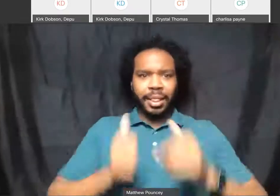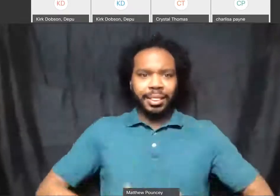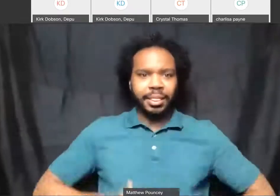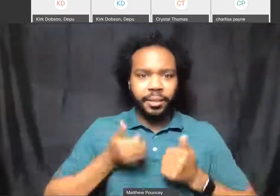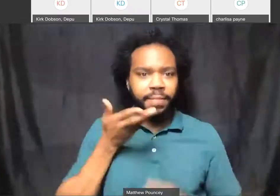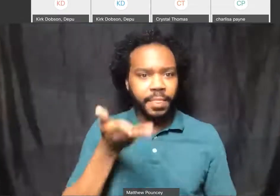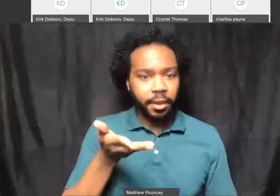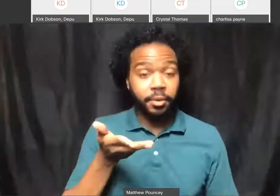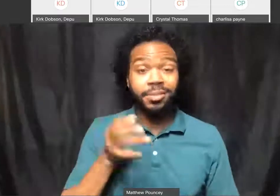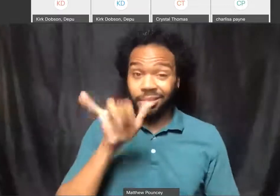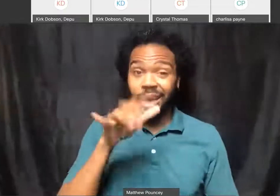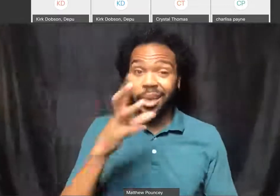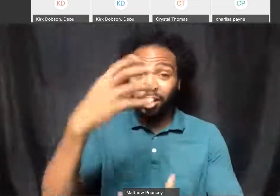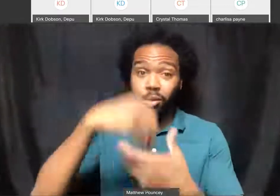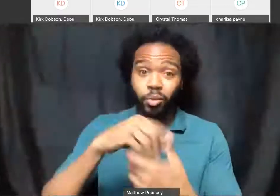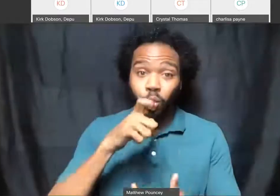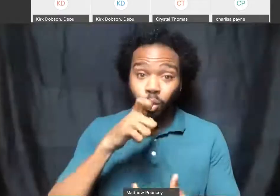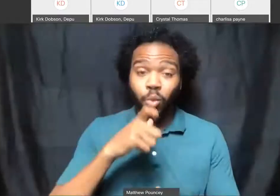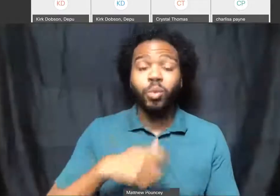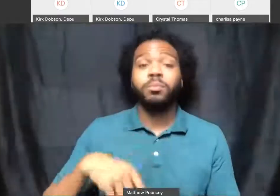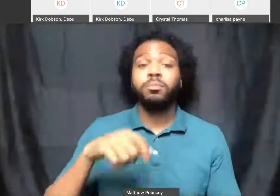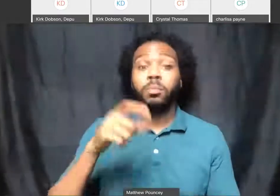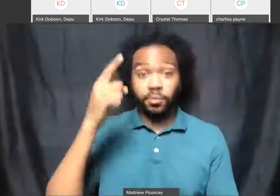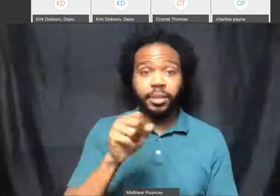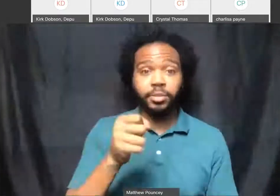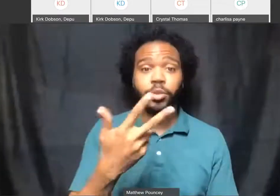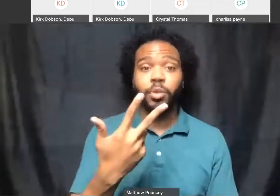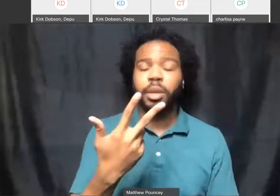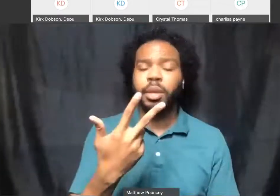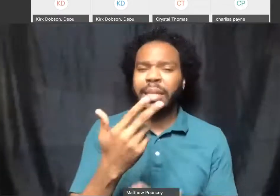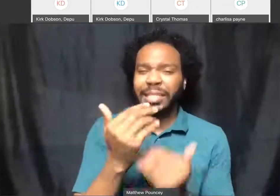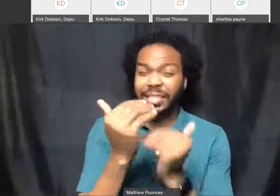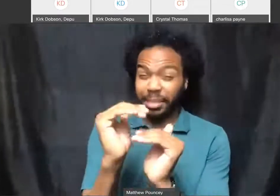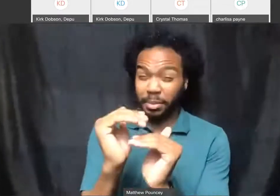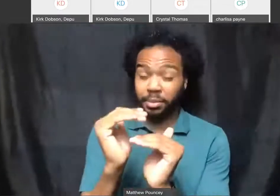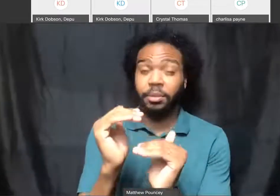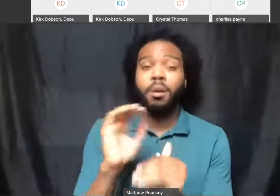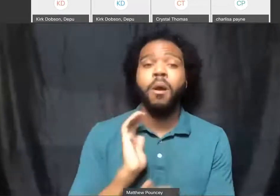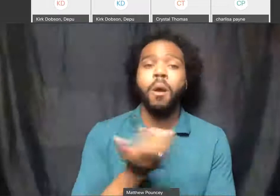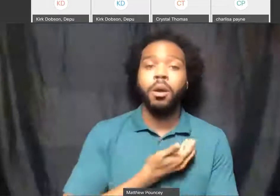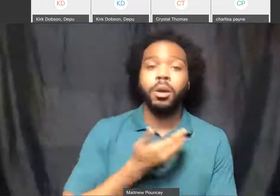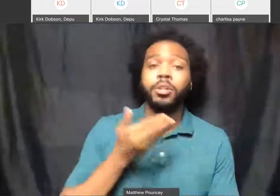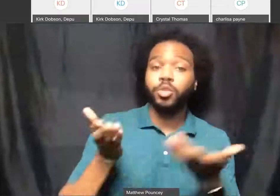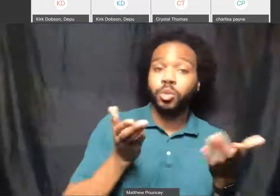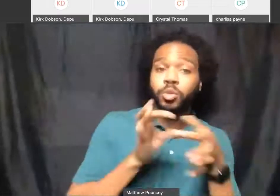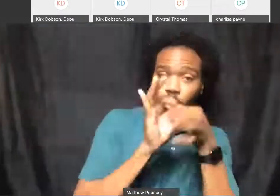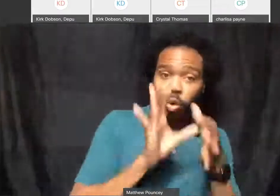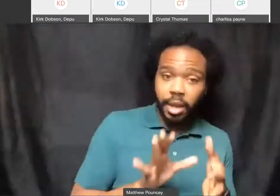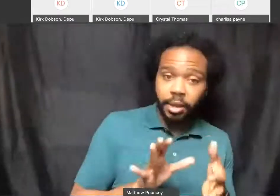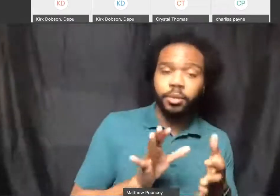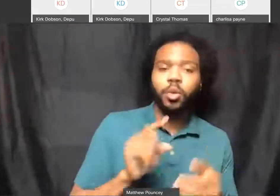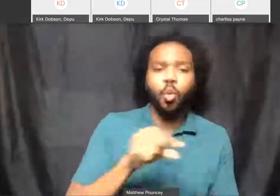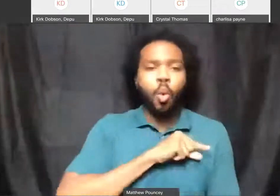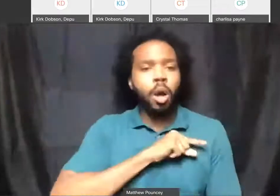include, in phase 3, in a very limited way, our service coordination, quality resource,